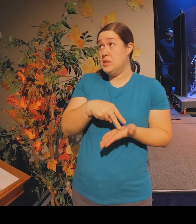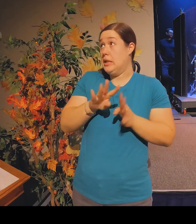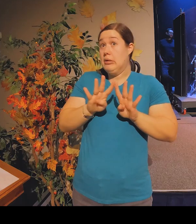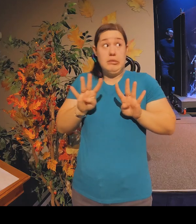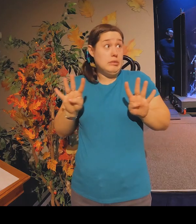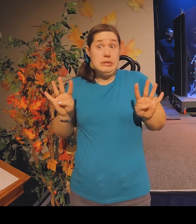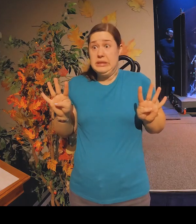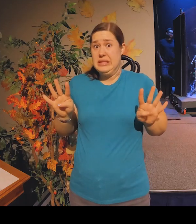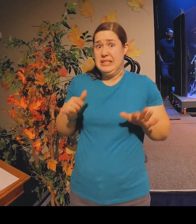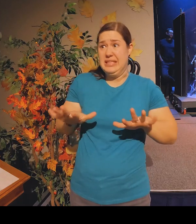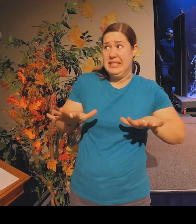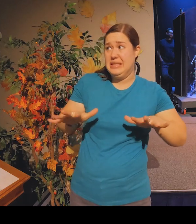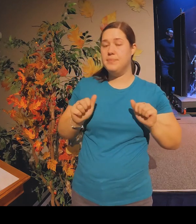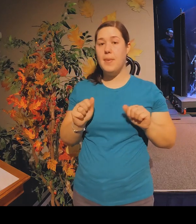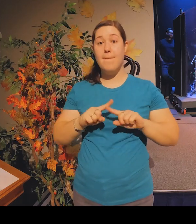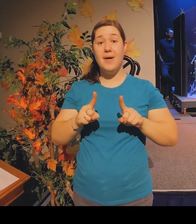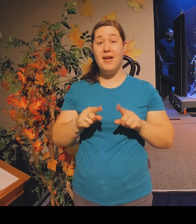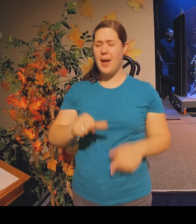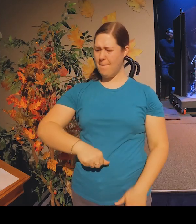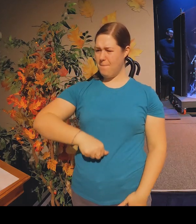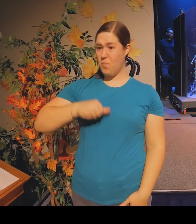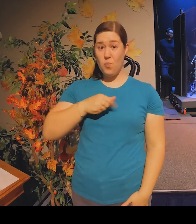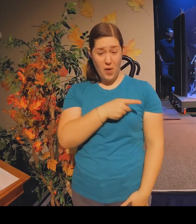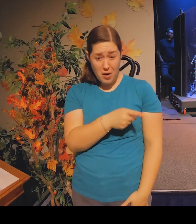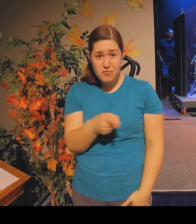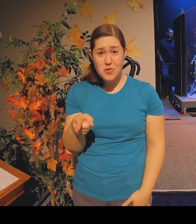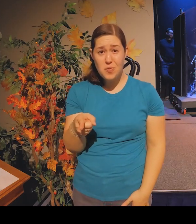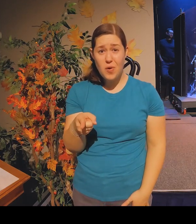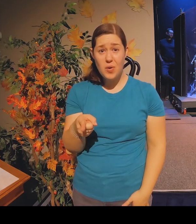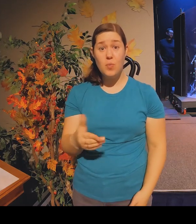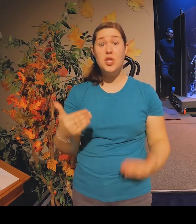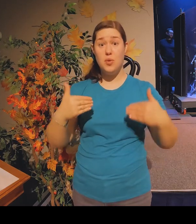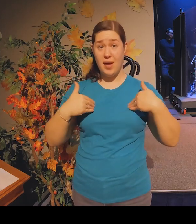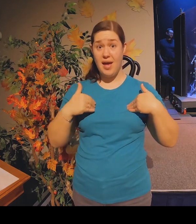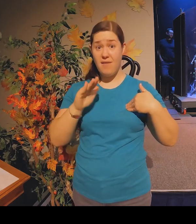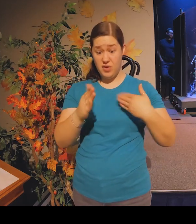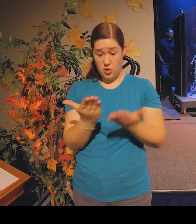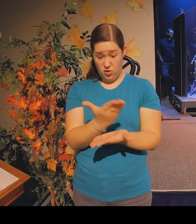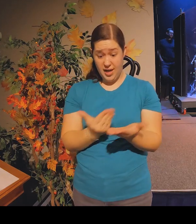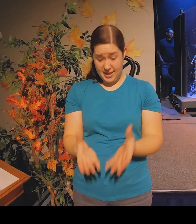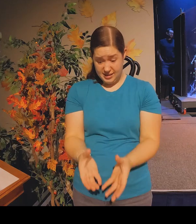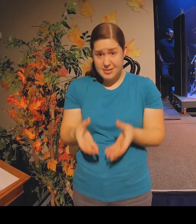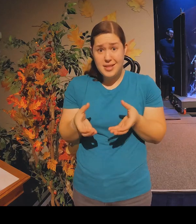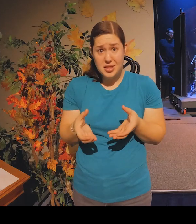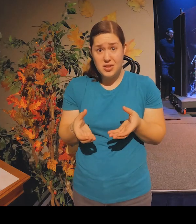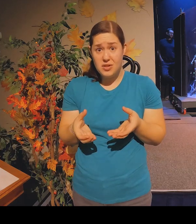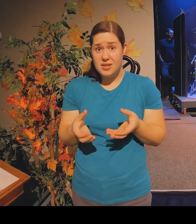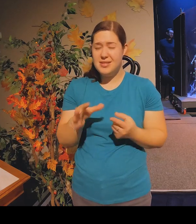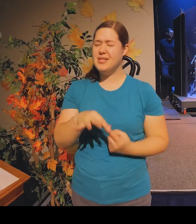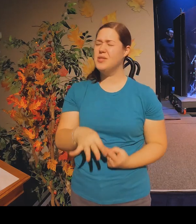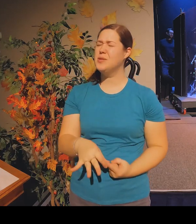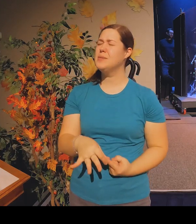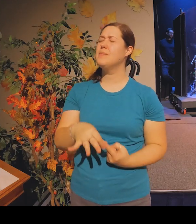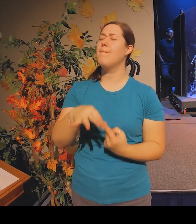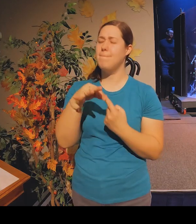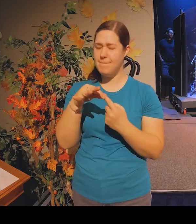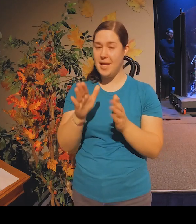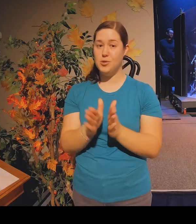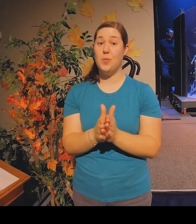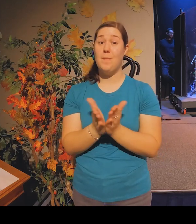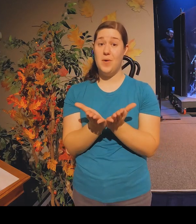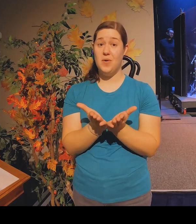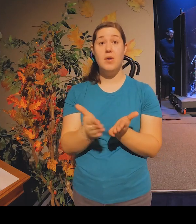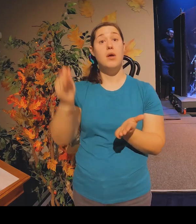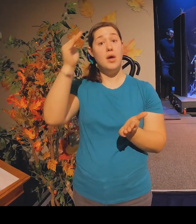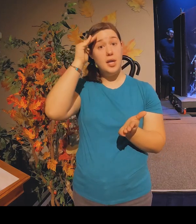but I'm so proud of you. And what you have in your hand is a very, very special book. I know you've heard about it before.